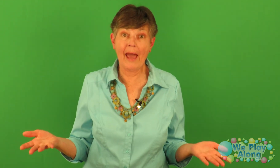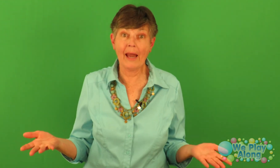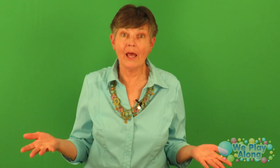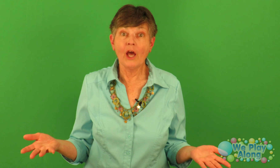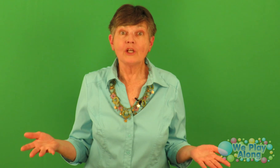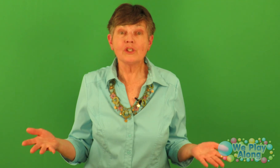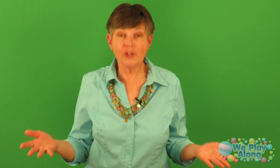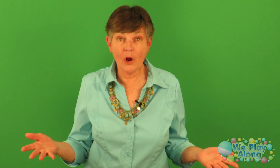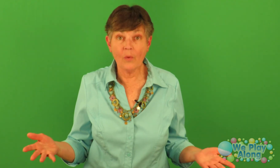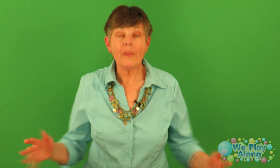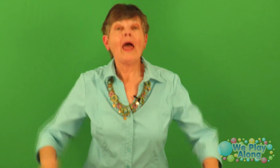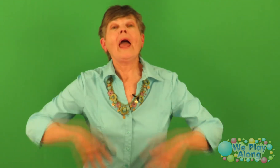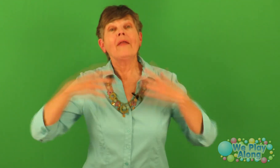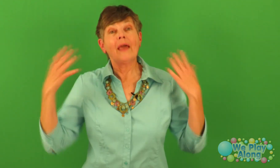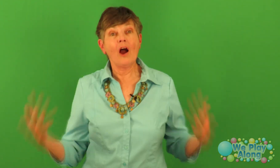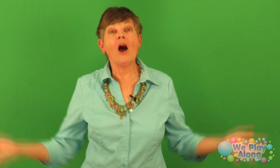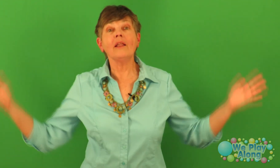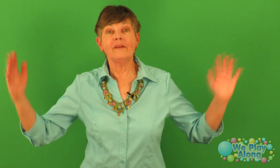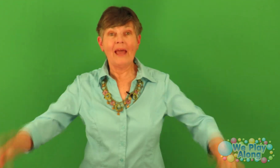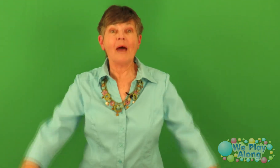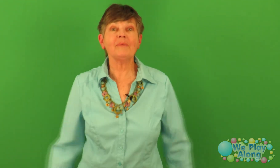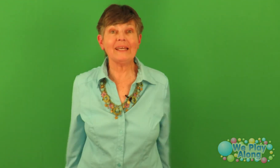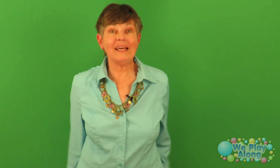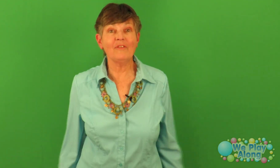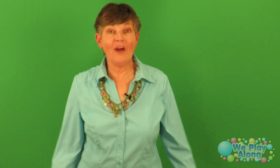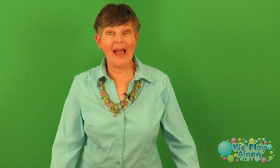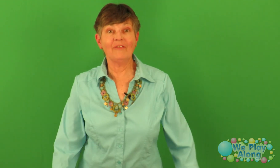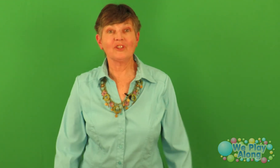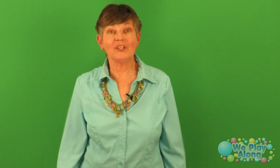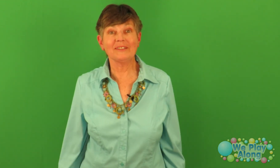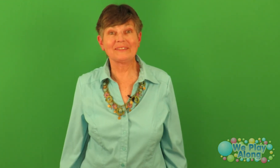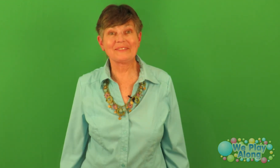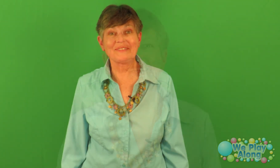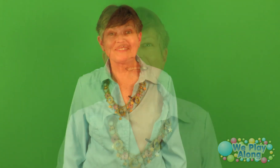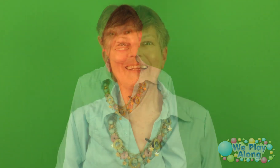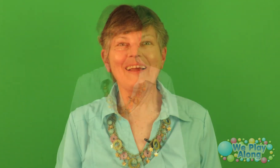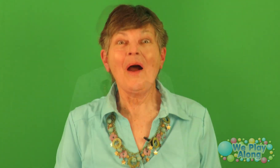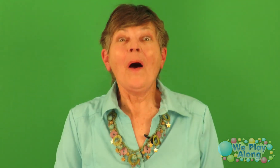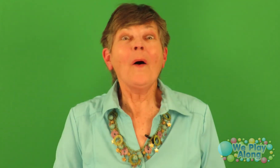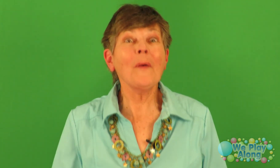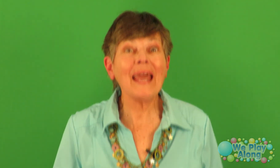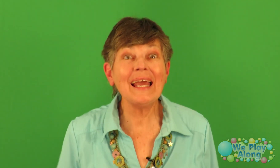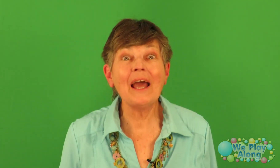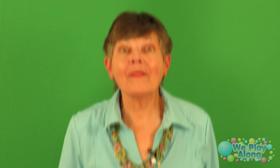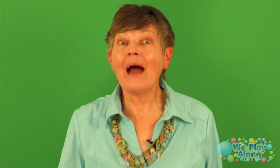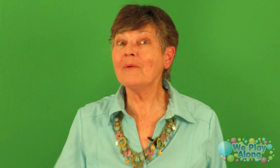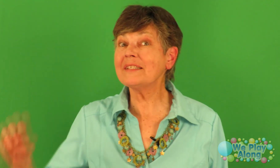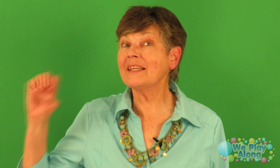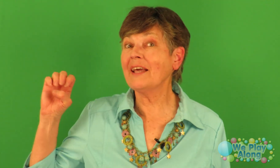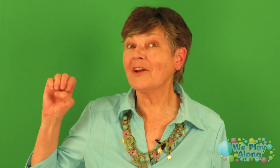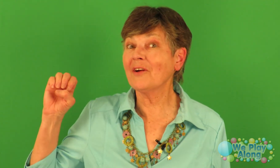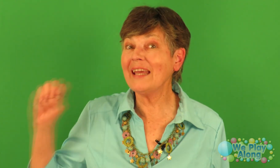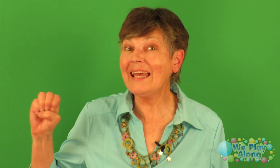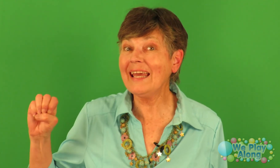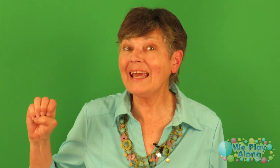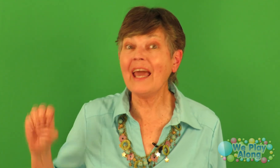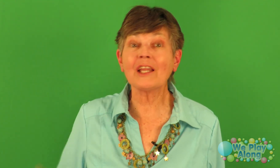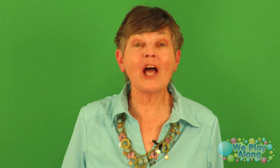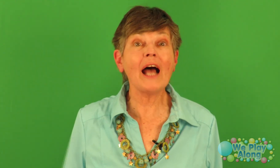that. So, and they all lived happily ever after. Okay, now that was the letter E and lots